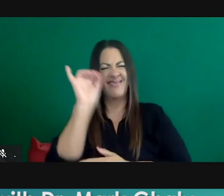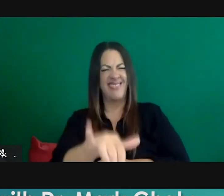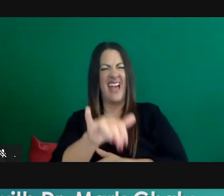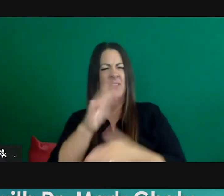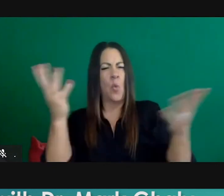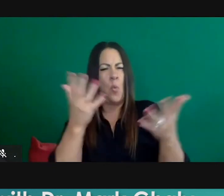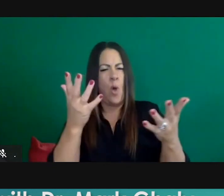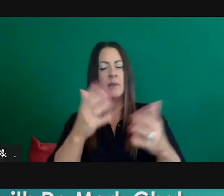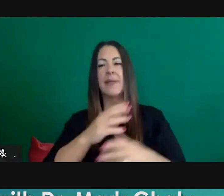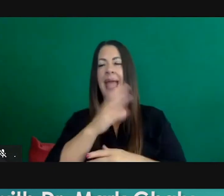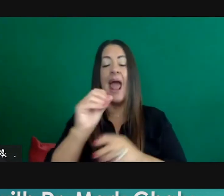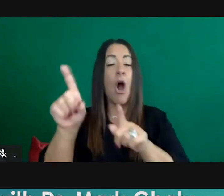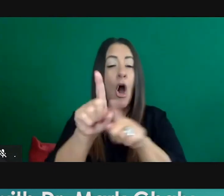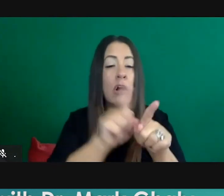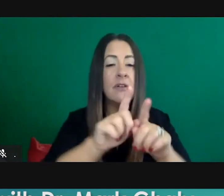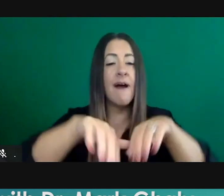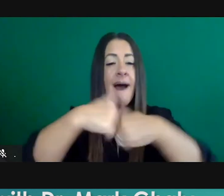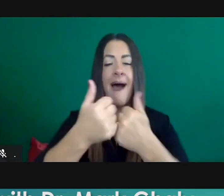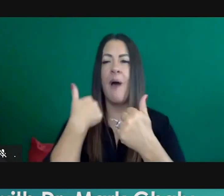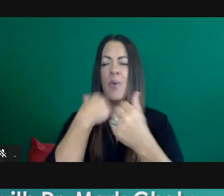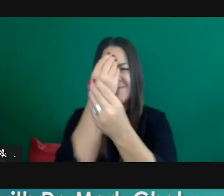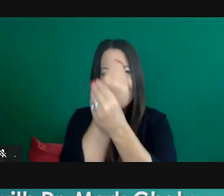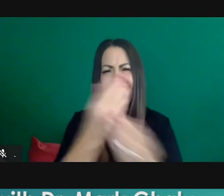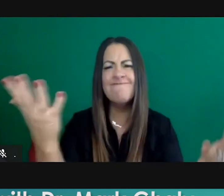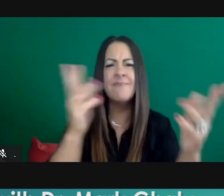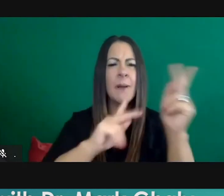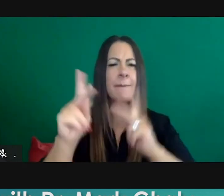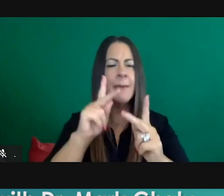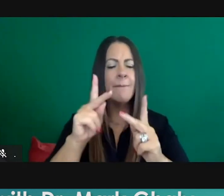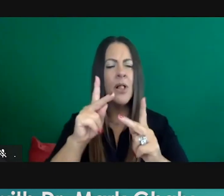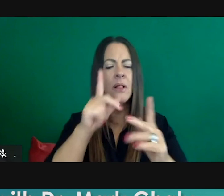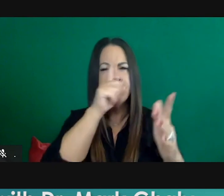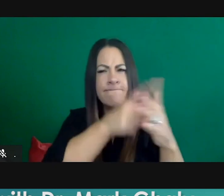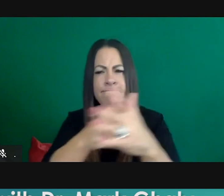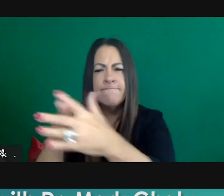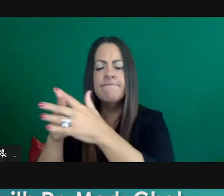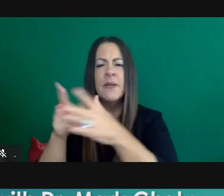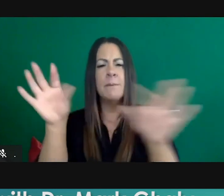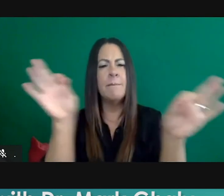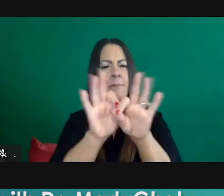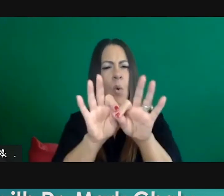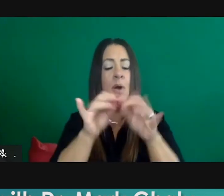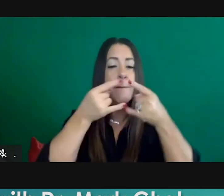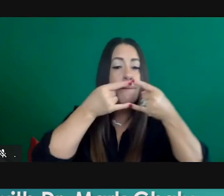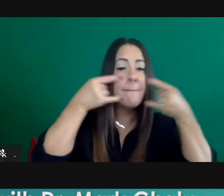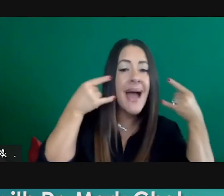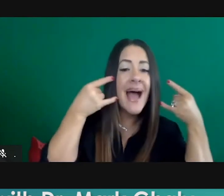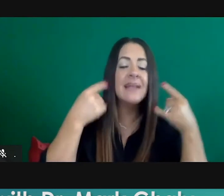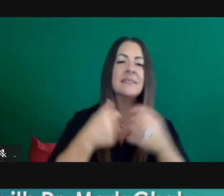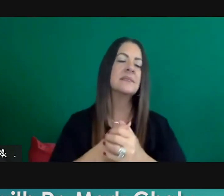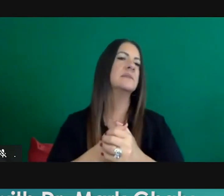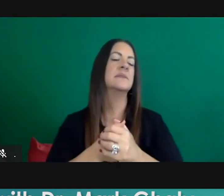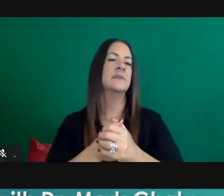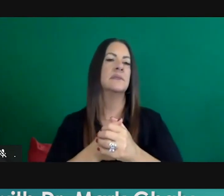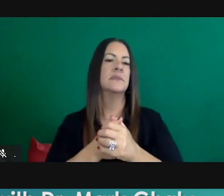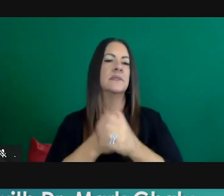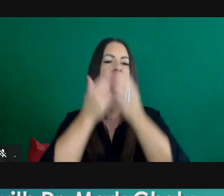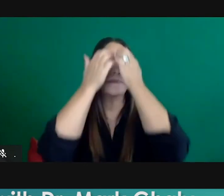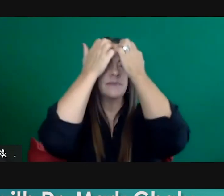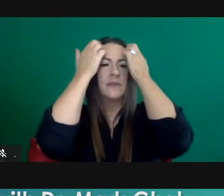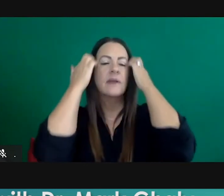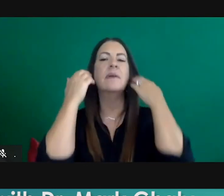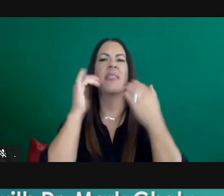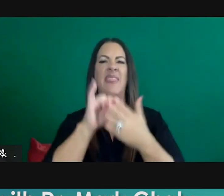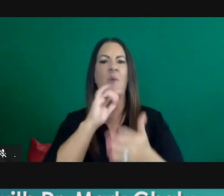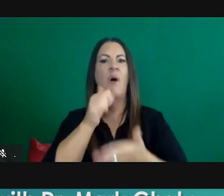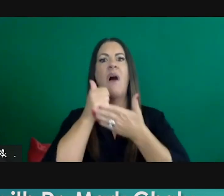the message that these face coverings, these cloth face masks, make a major impact on transmission. We